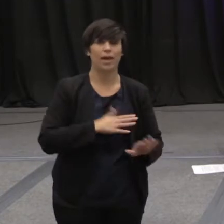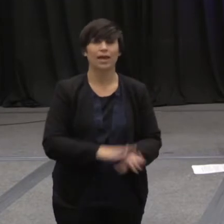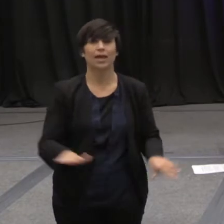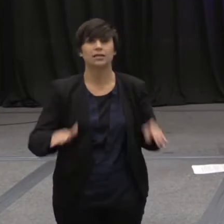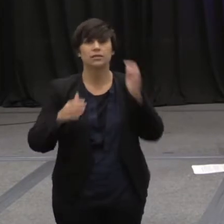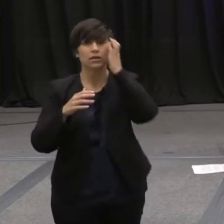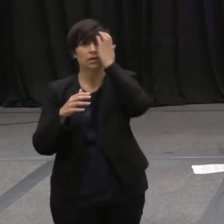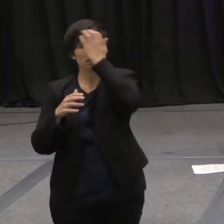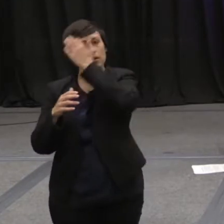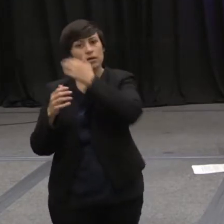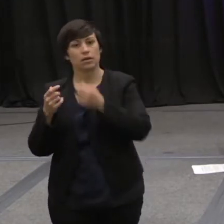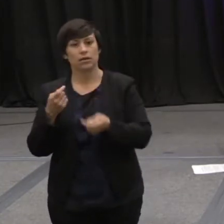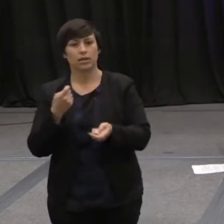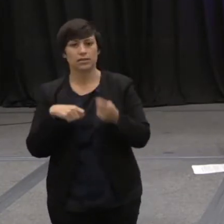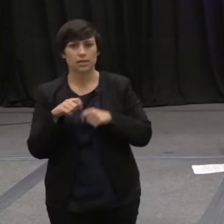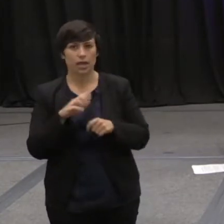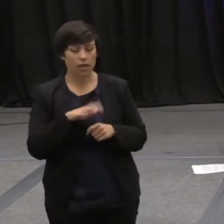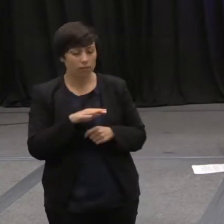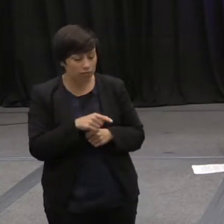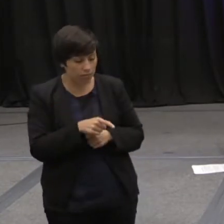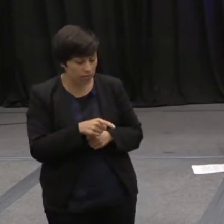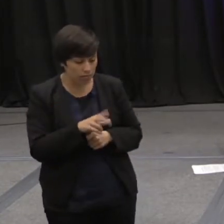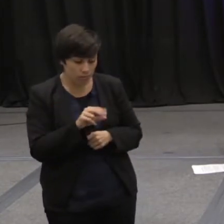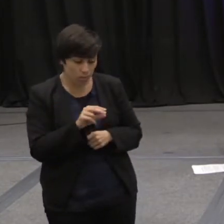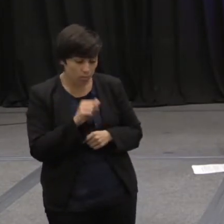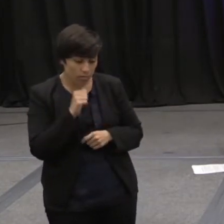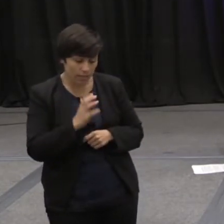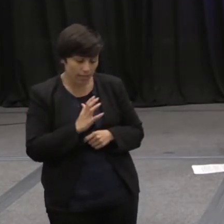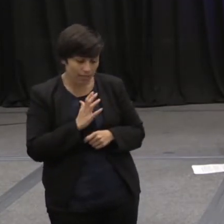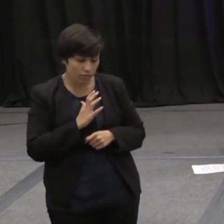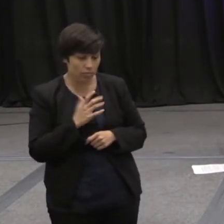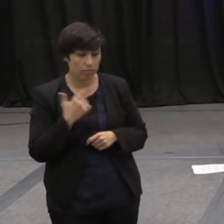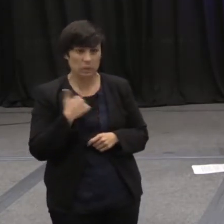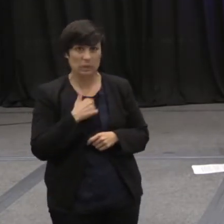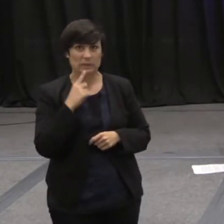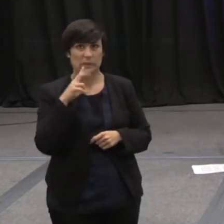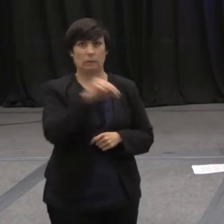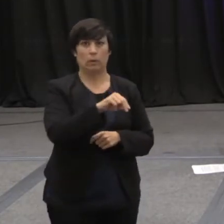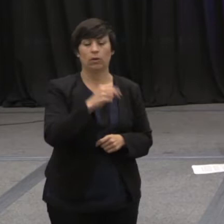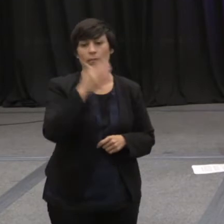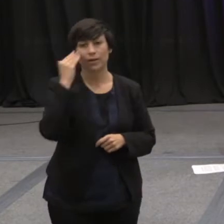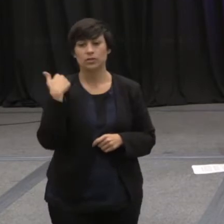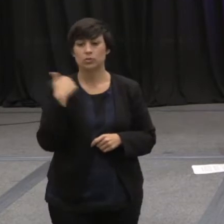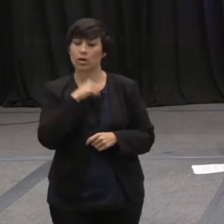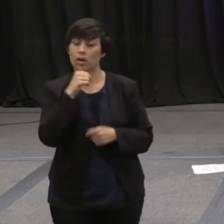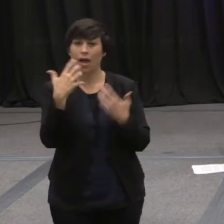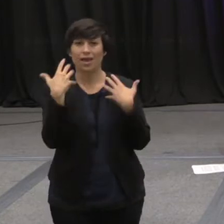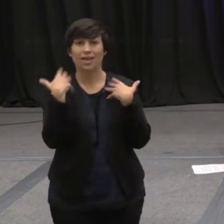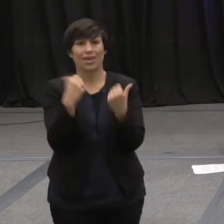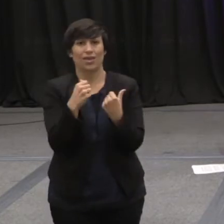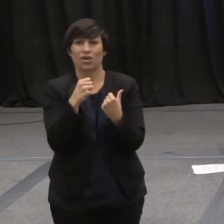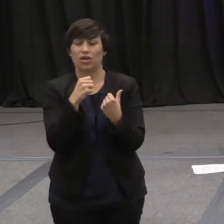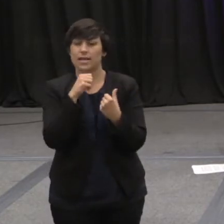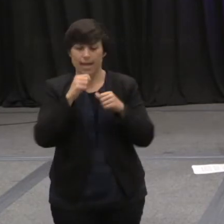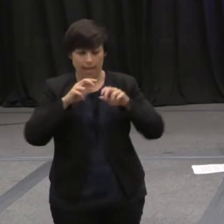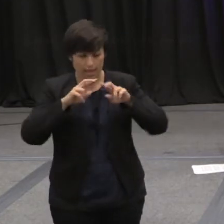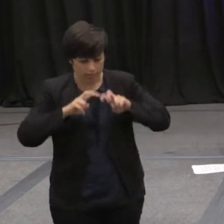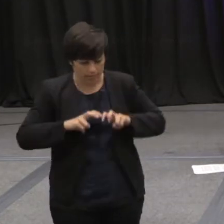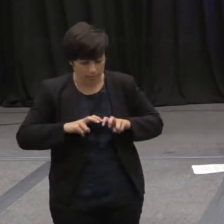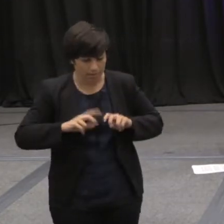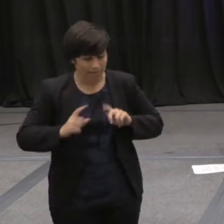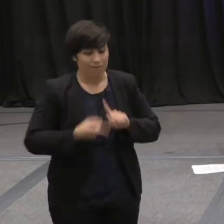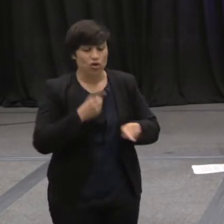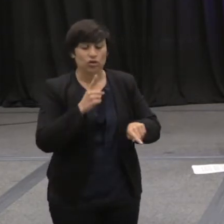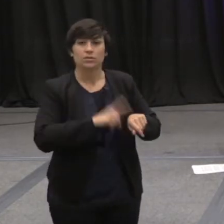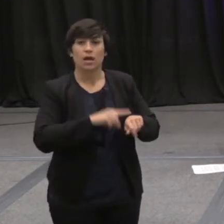sweetheart, not in the living room, darling, we just say no. And what happens, because we are unhealed and unexamined, the first time our child does